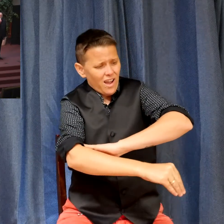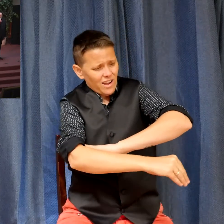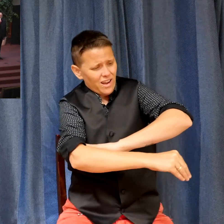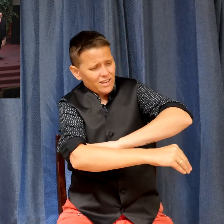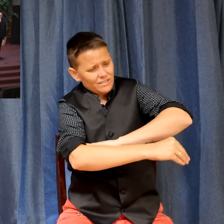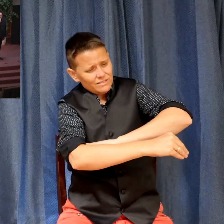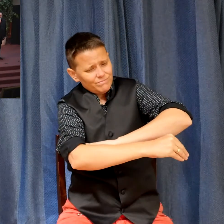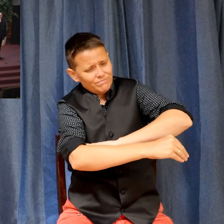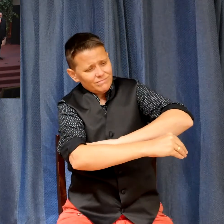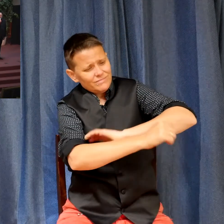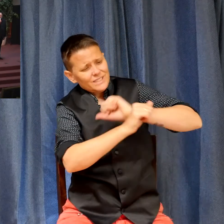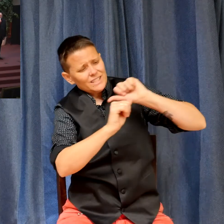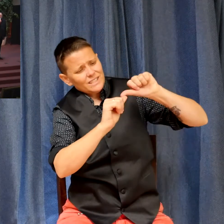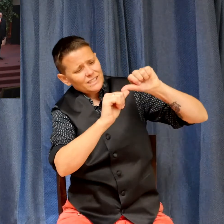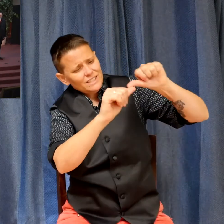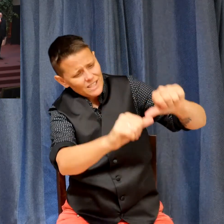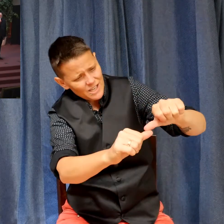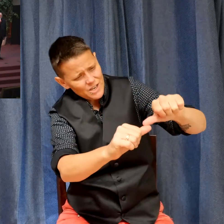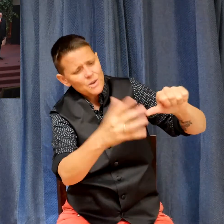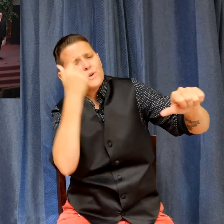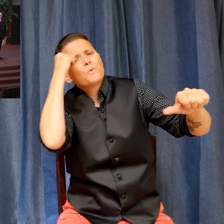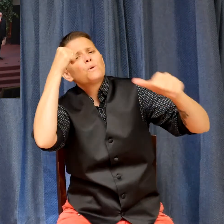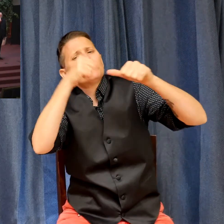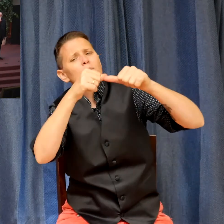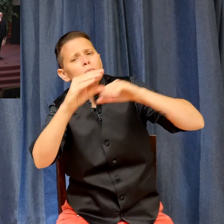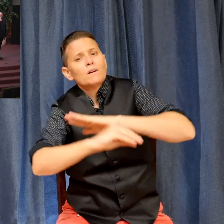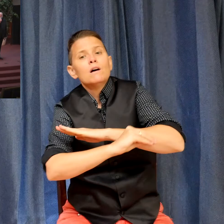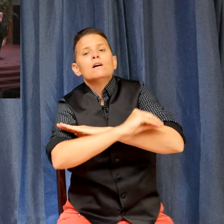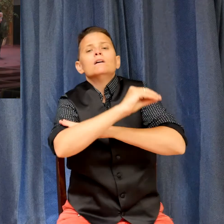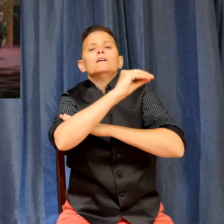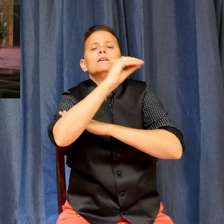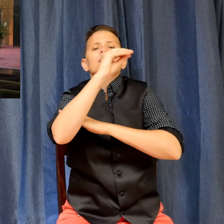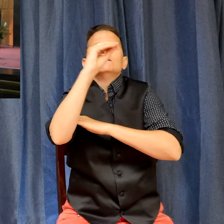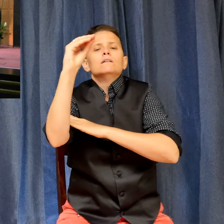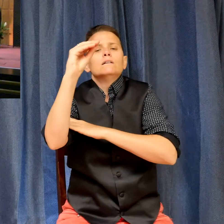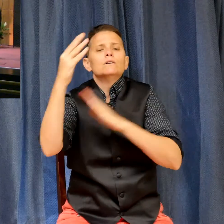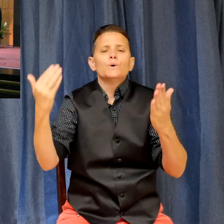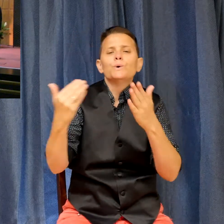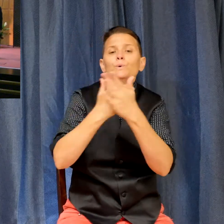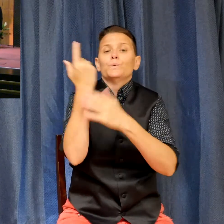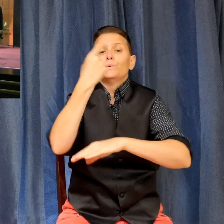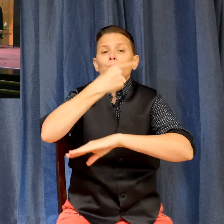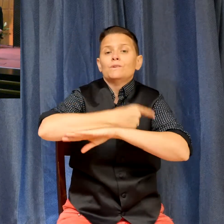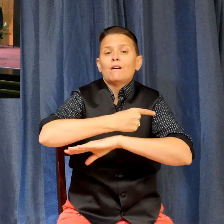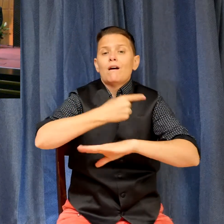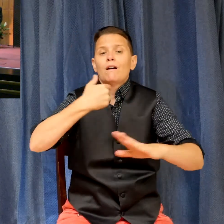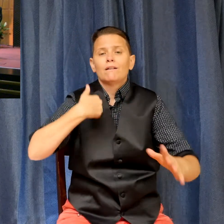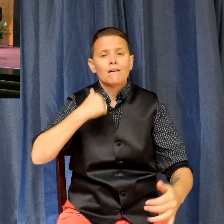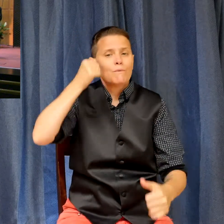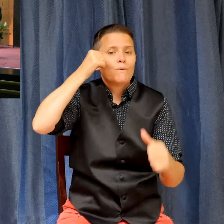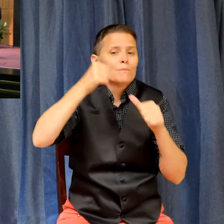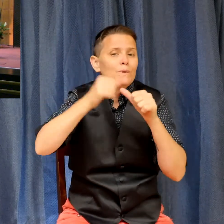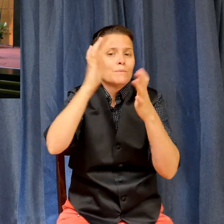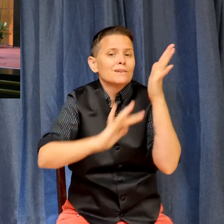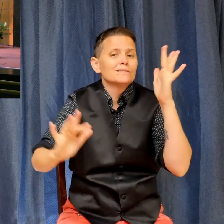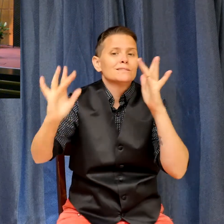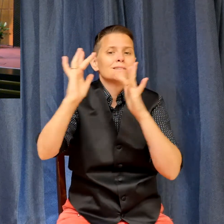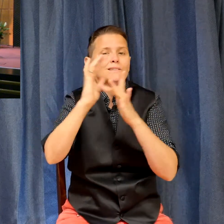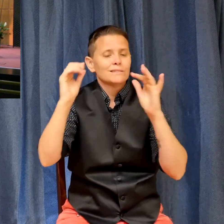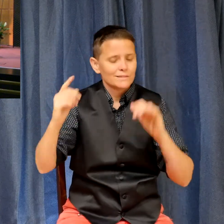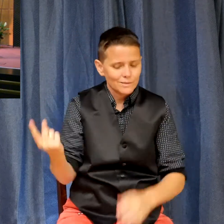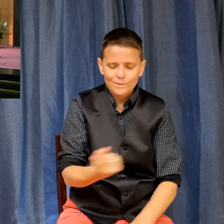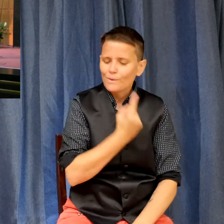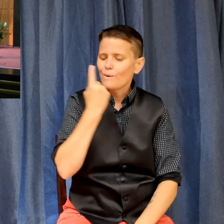the sun came out and you can smile again. Jeez, you keep on looking